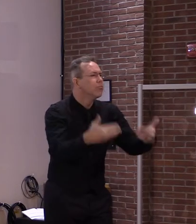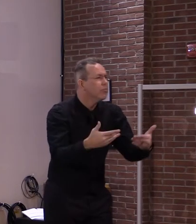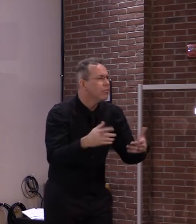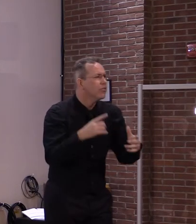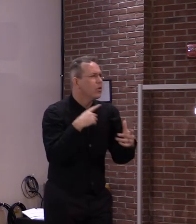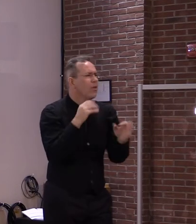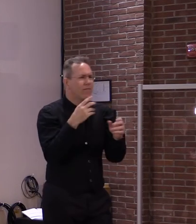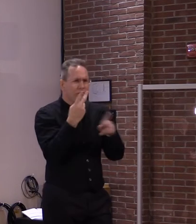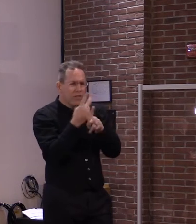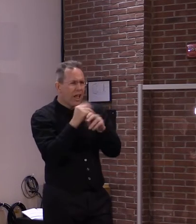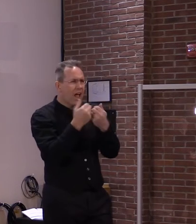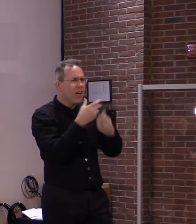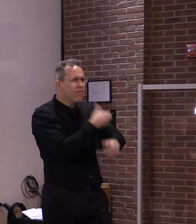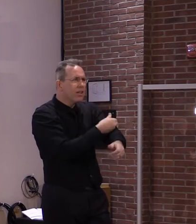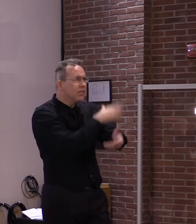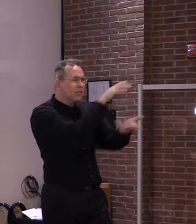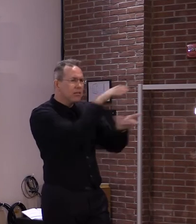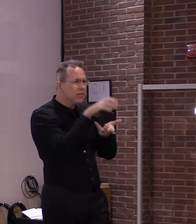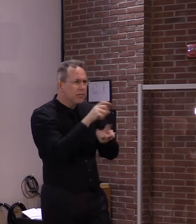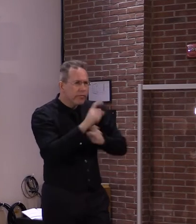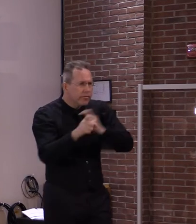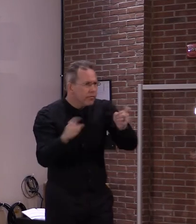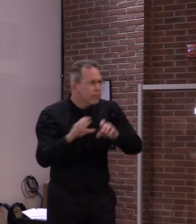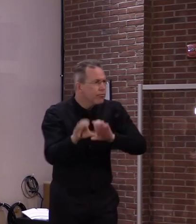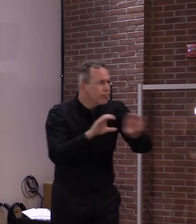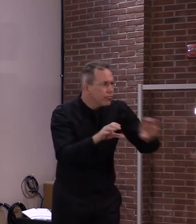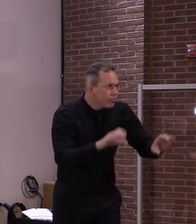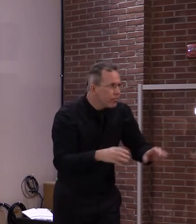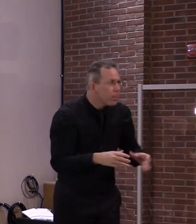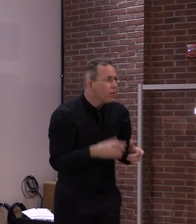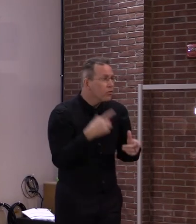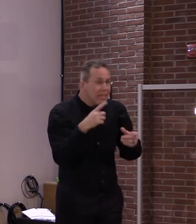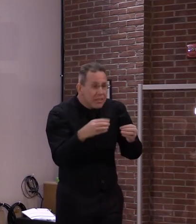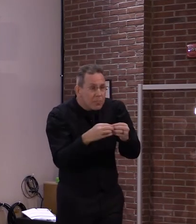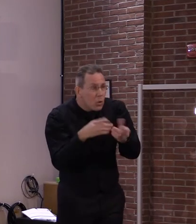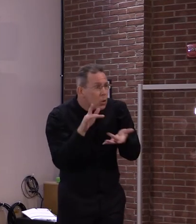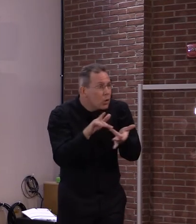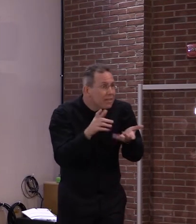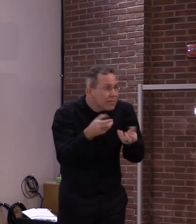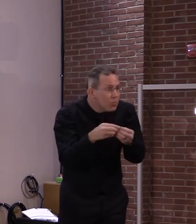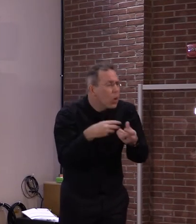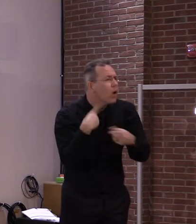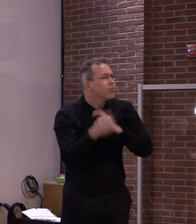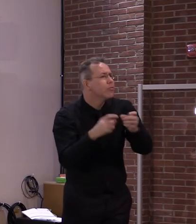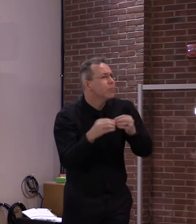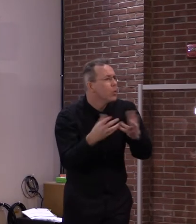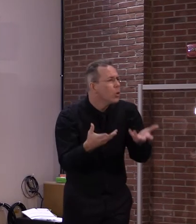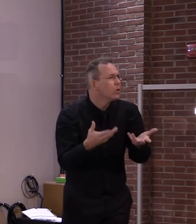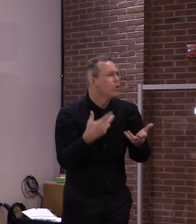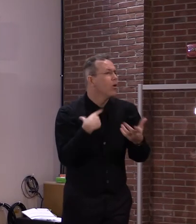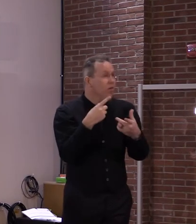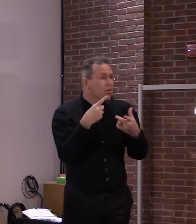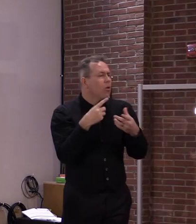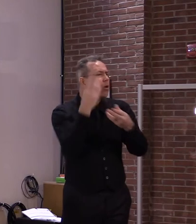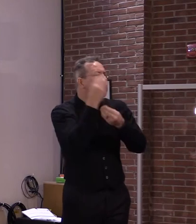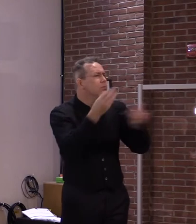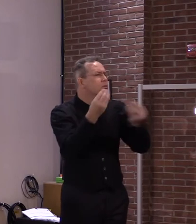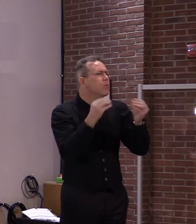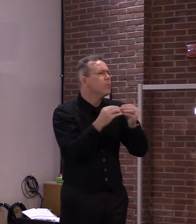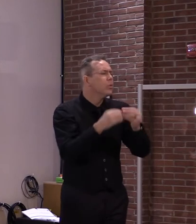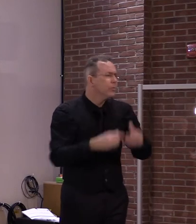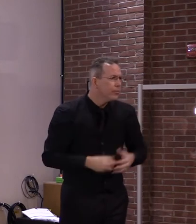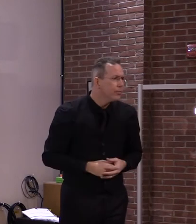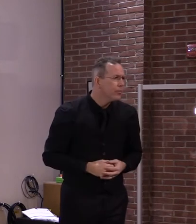individuals these entities and are moving forward as we as